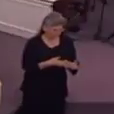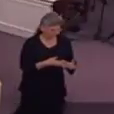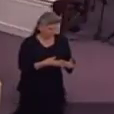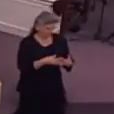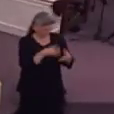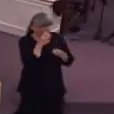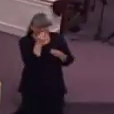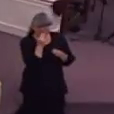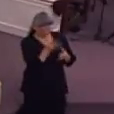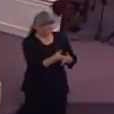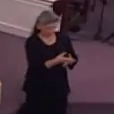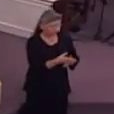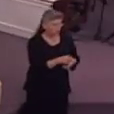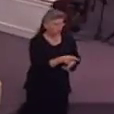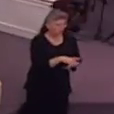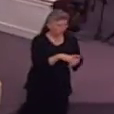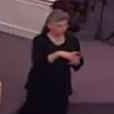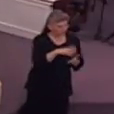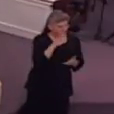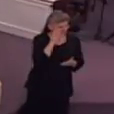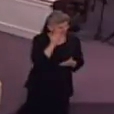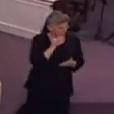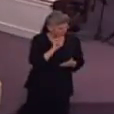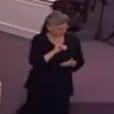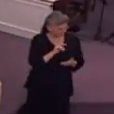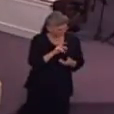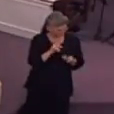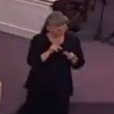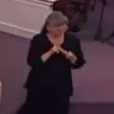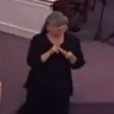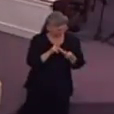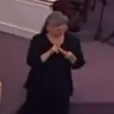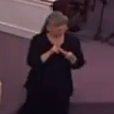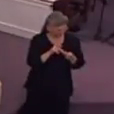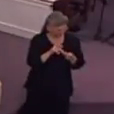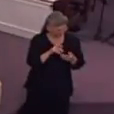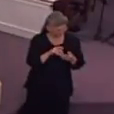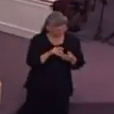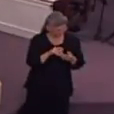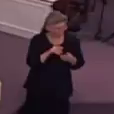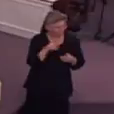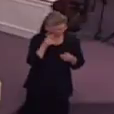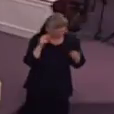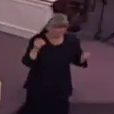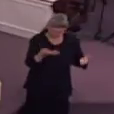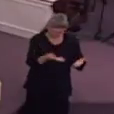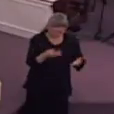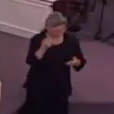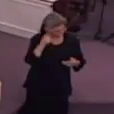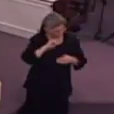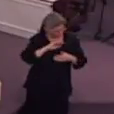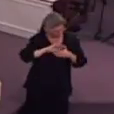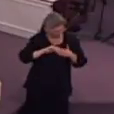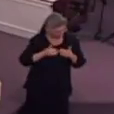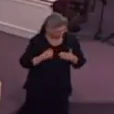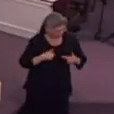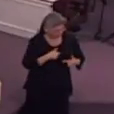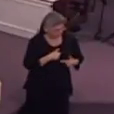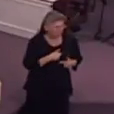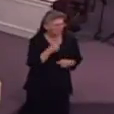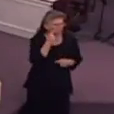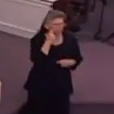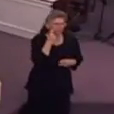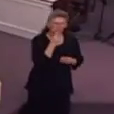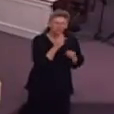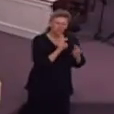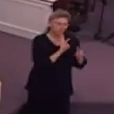But I'm telling you, you can find that niche. You can find that place. It's there for all of us today. Amen. You ever think about the two